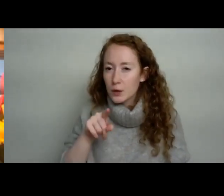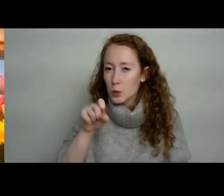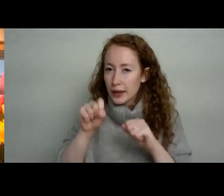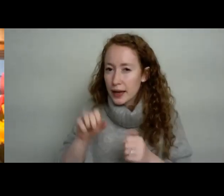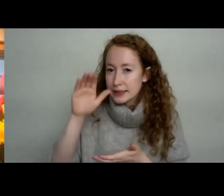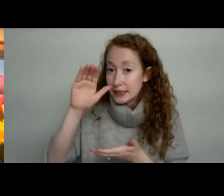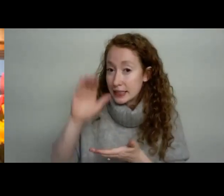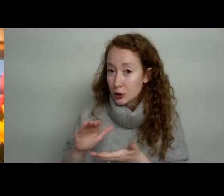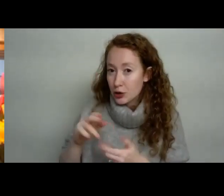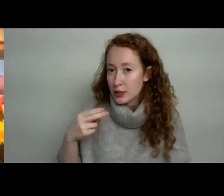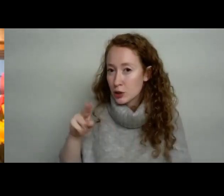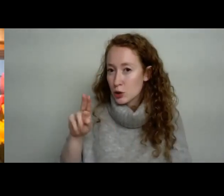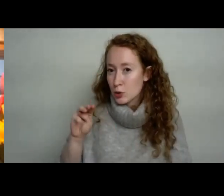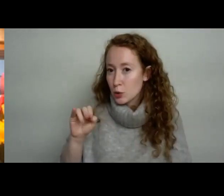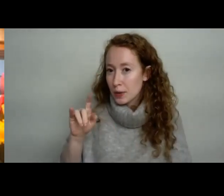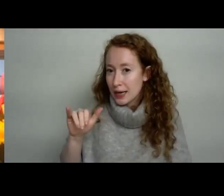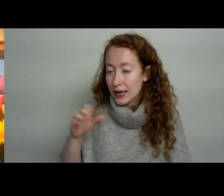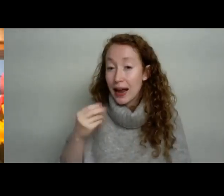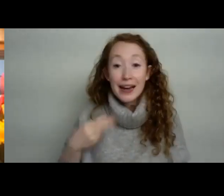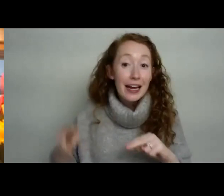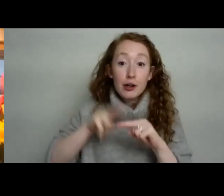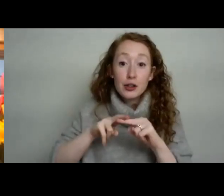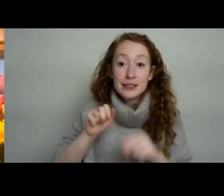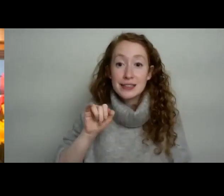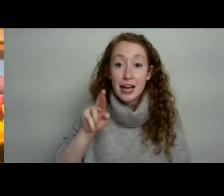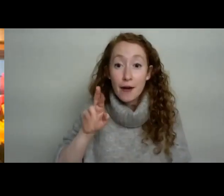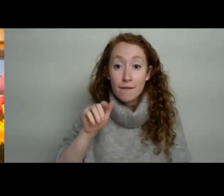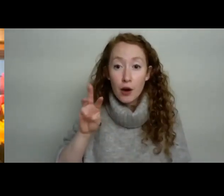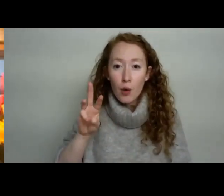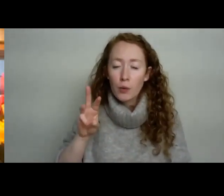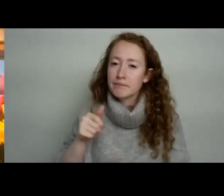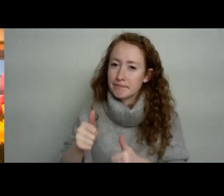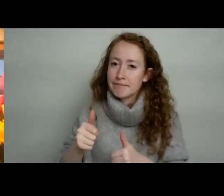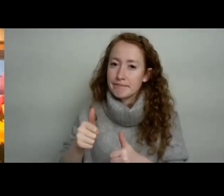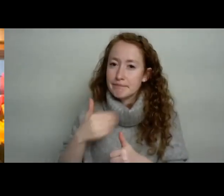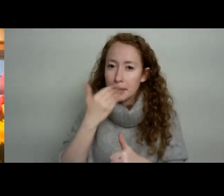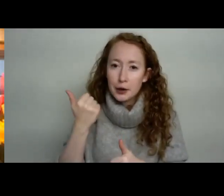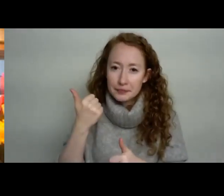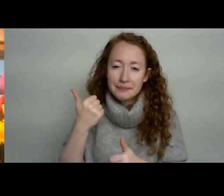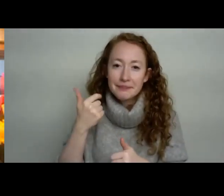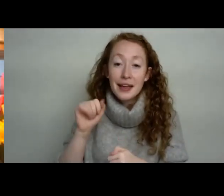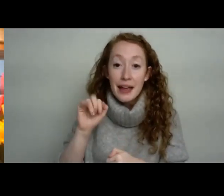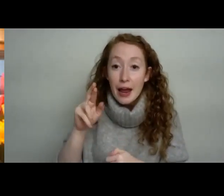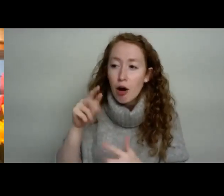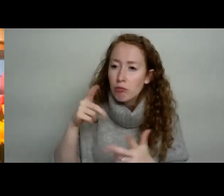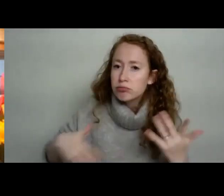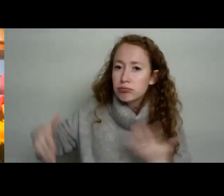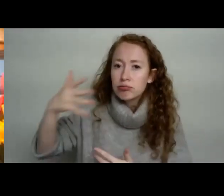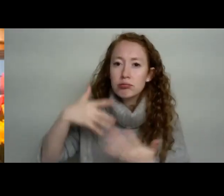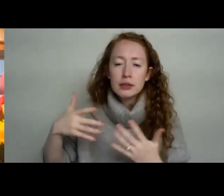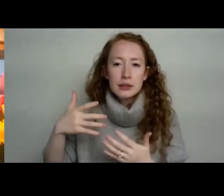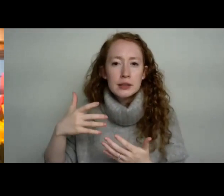and increase the airflow around your seedlings, damping off is so rampant and so